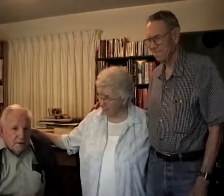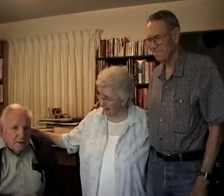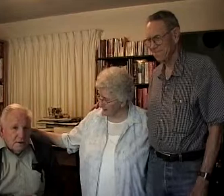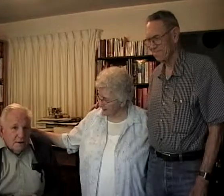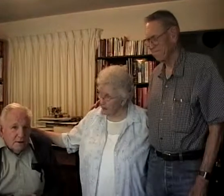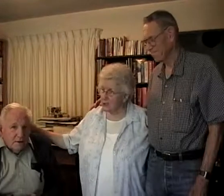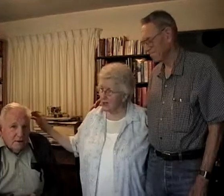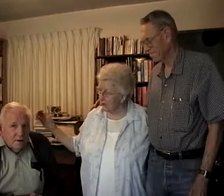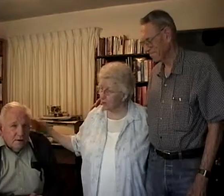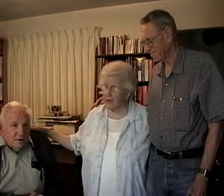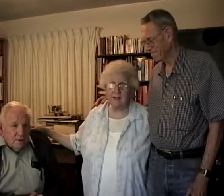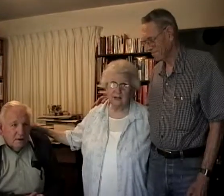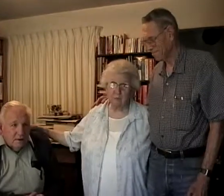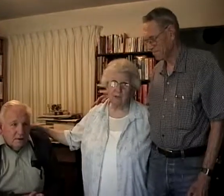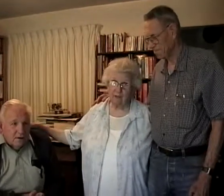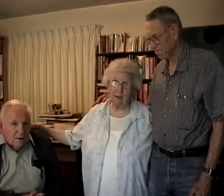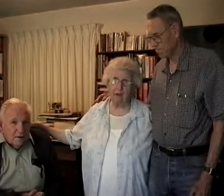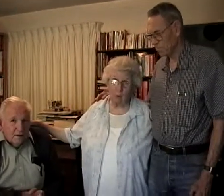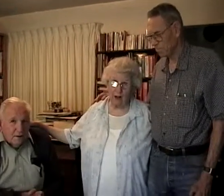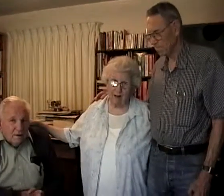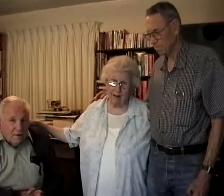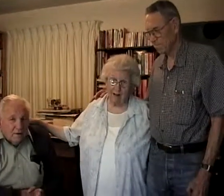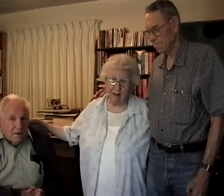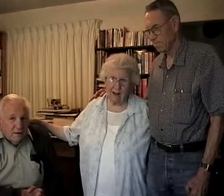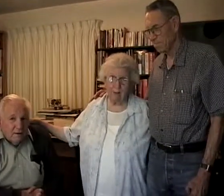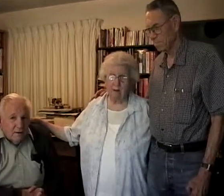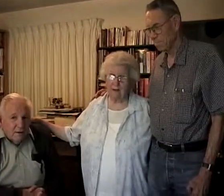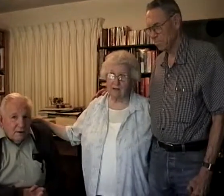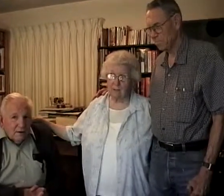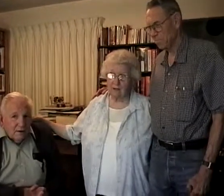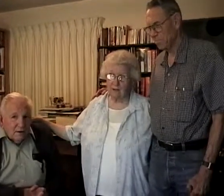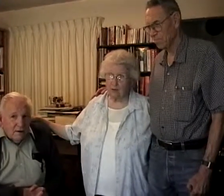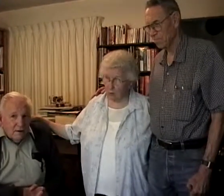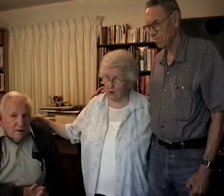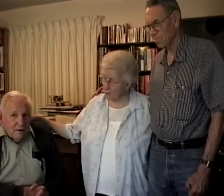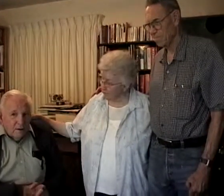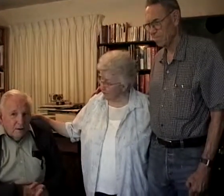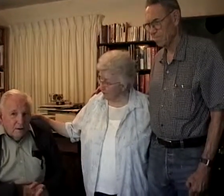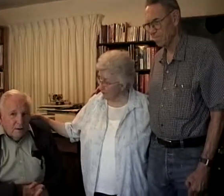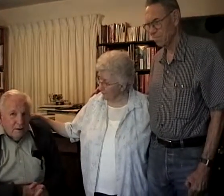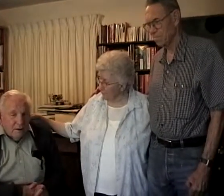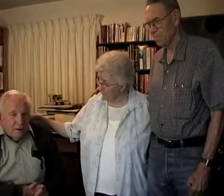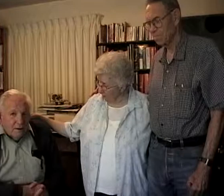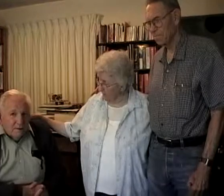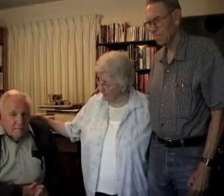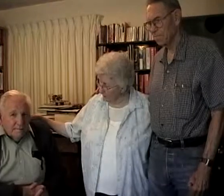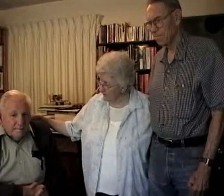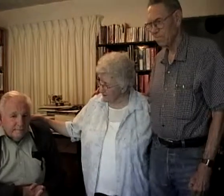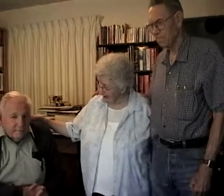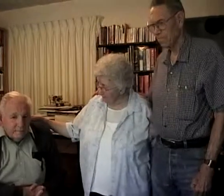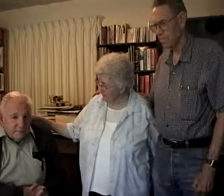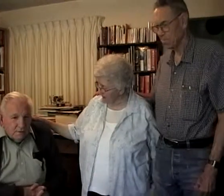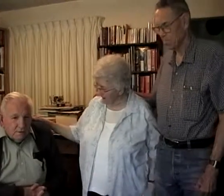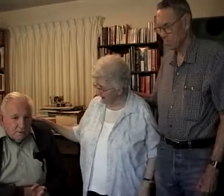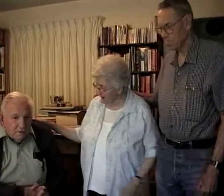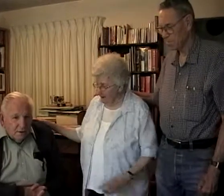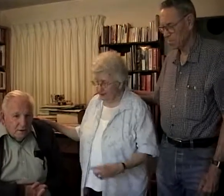alphabet. She could read lips very well, but if a word was troublesome, well, we learned this alphabet. And it's